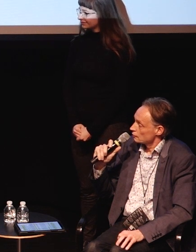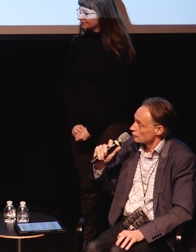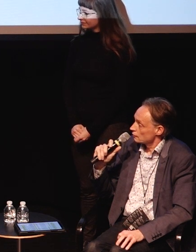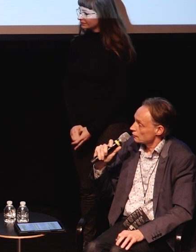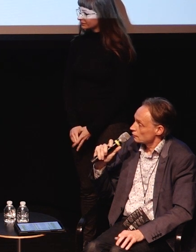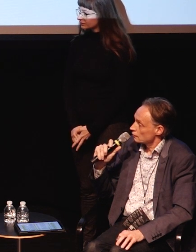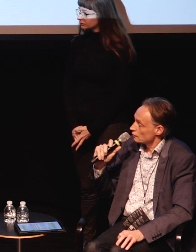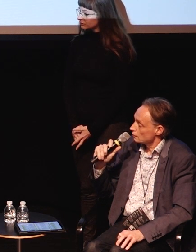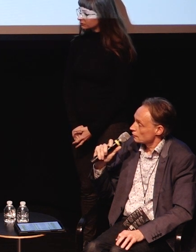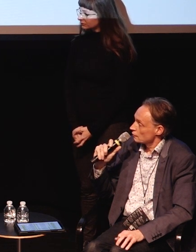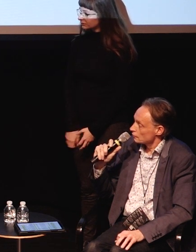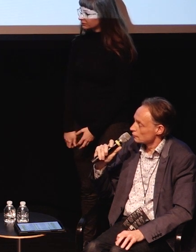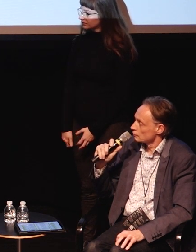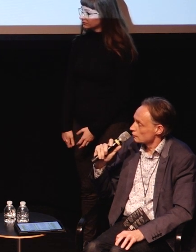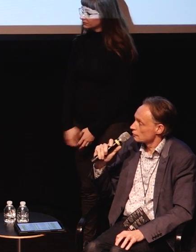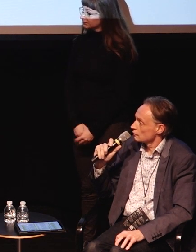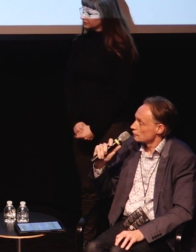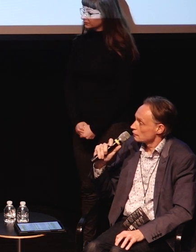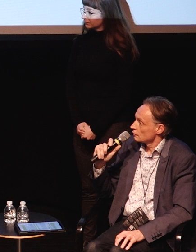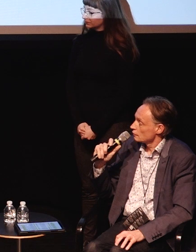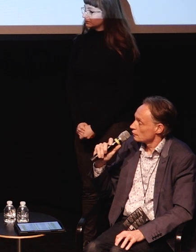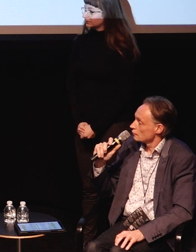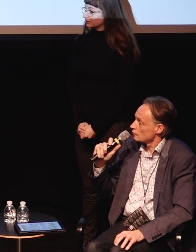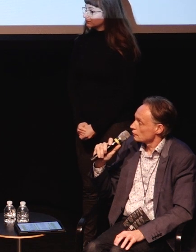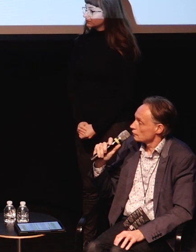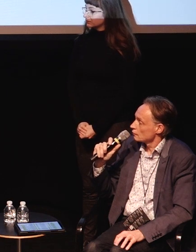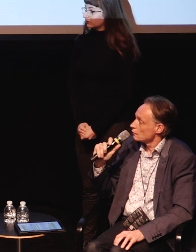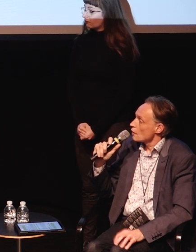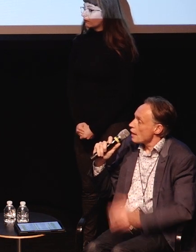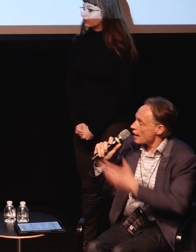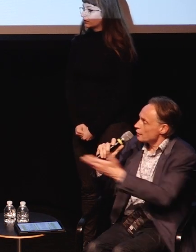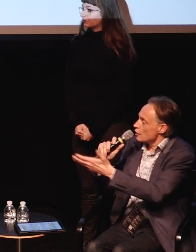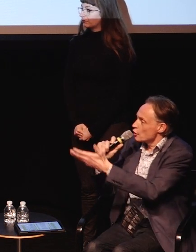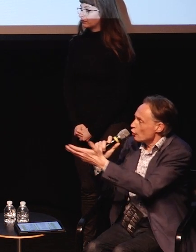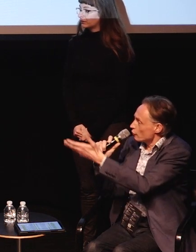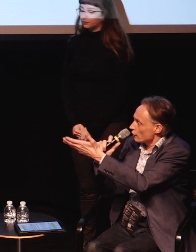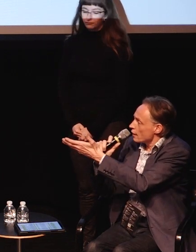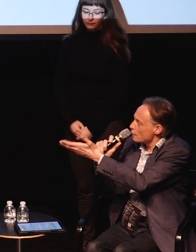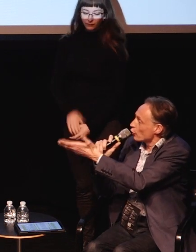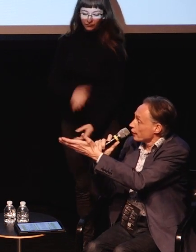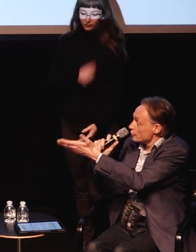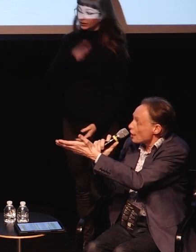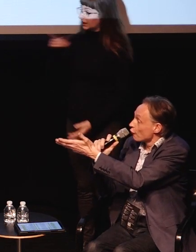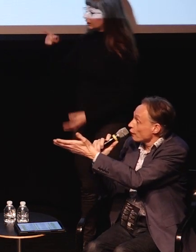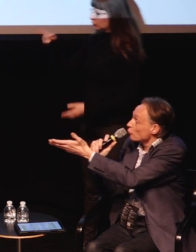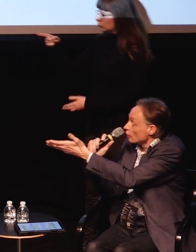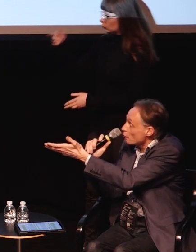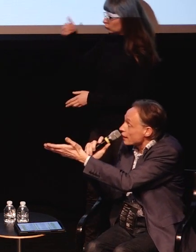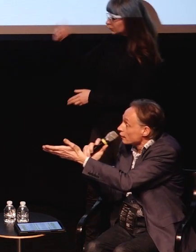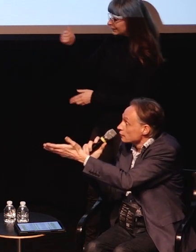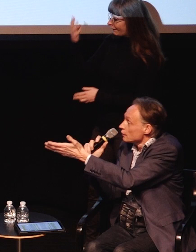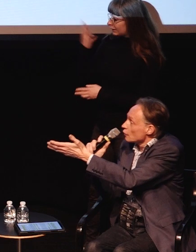there's an experience that I don't have that I need to respect. And you're an immigrant yourself, right,